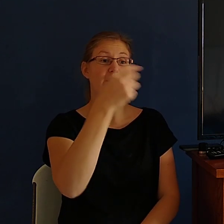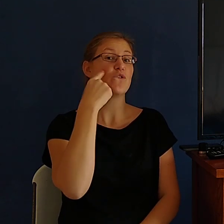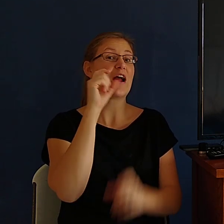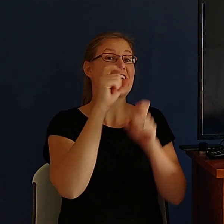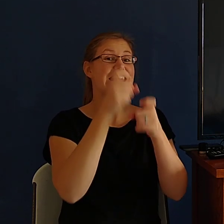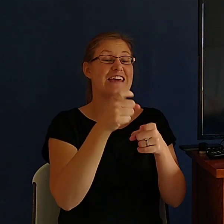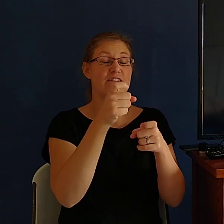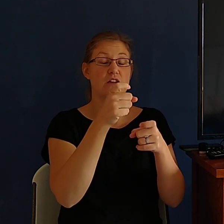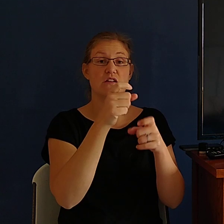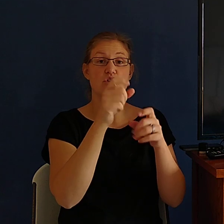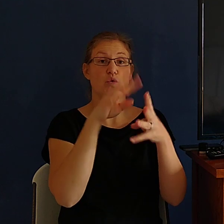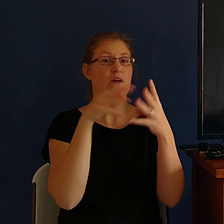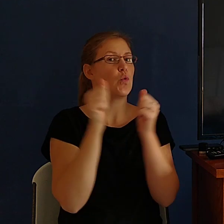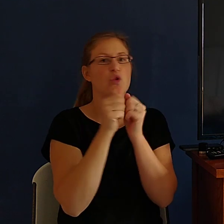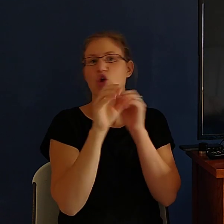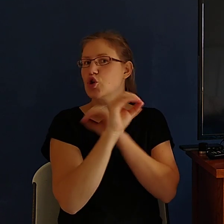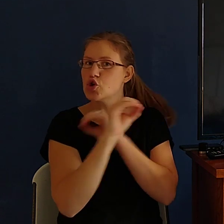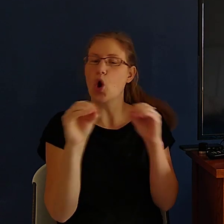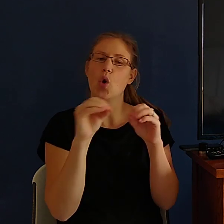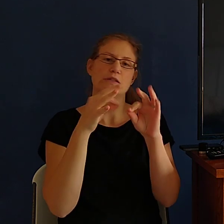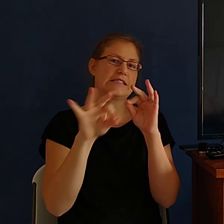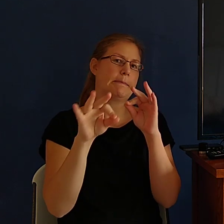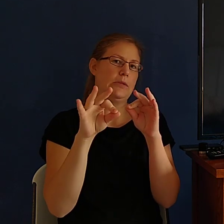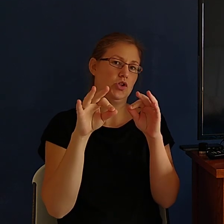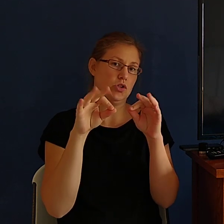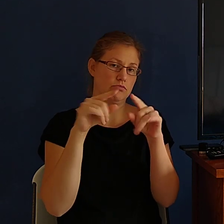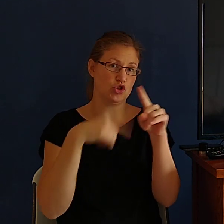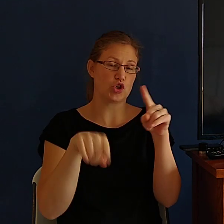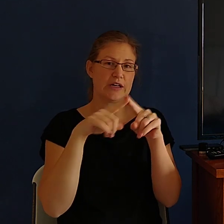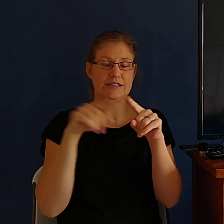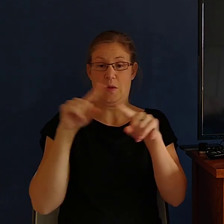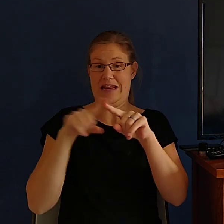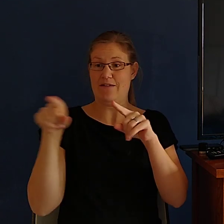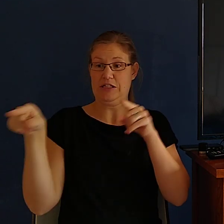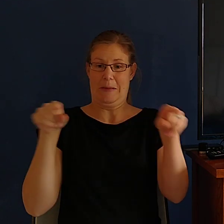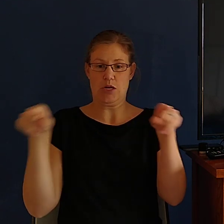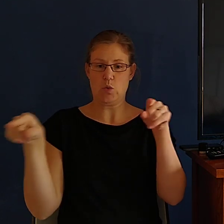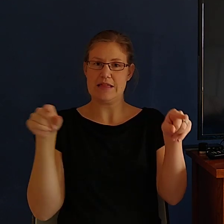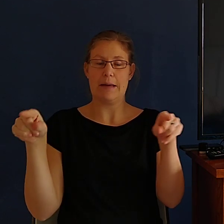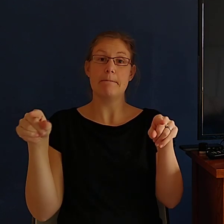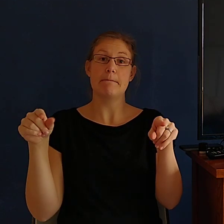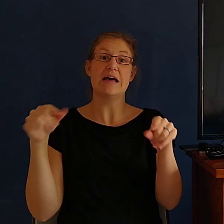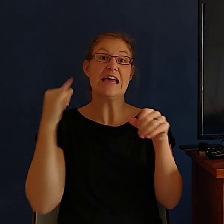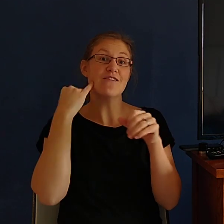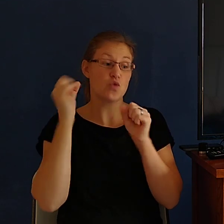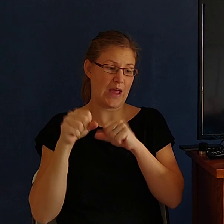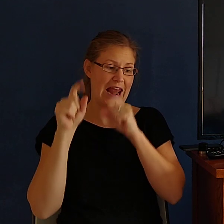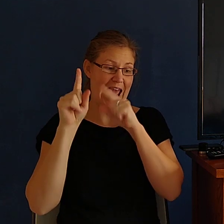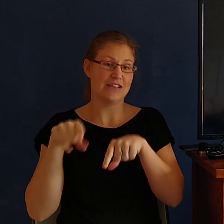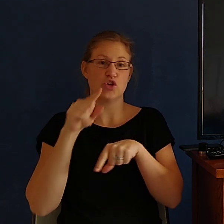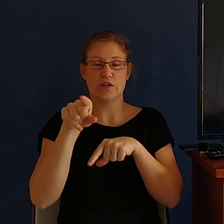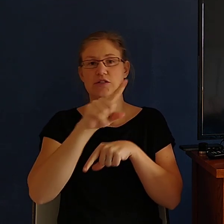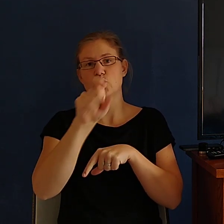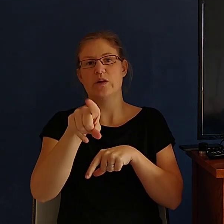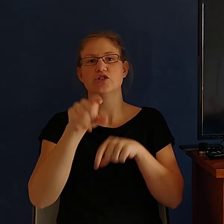no simple circuit. So what's the difference between them? If you can answer this question, you will have an extra credit